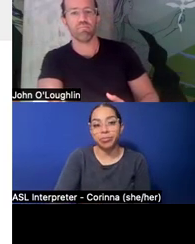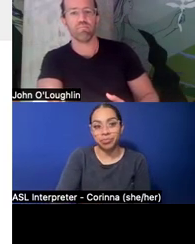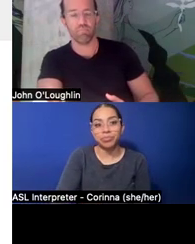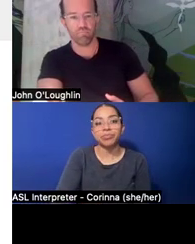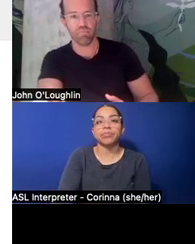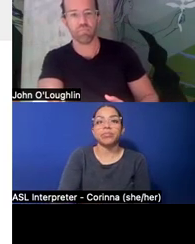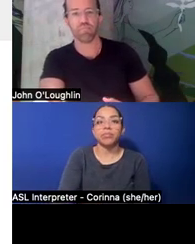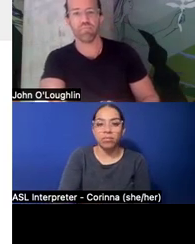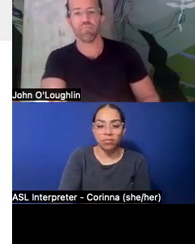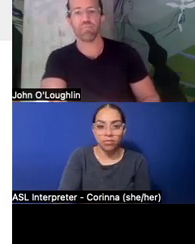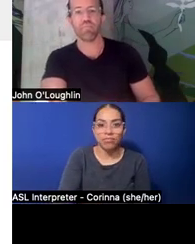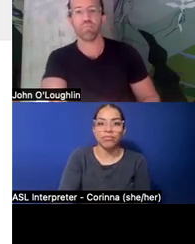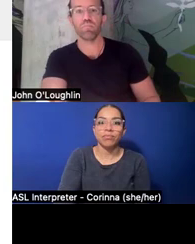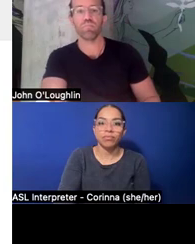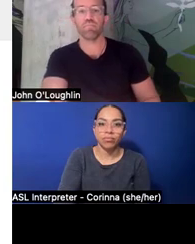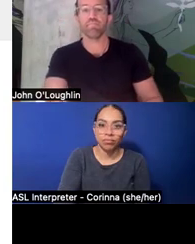here.